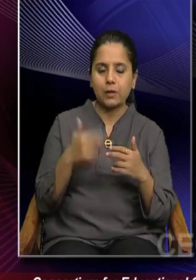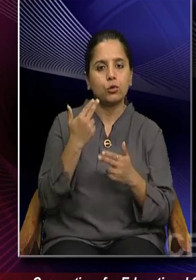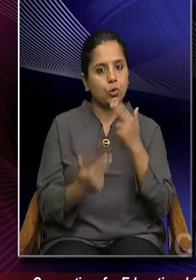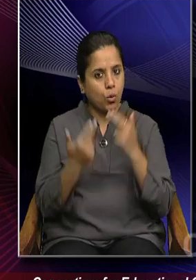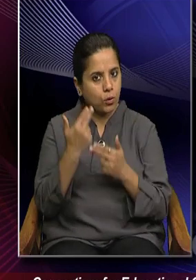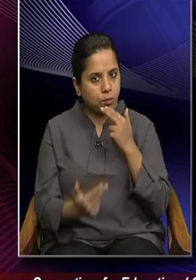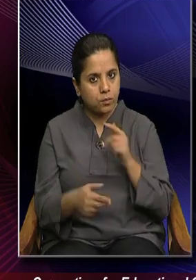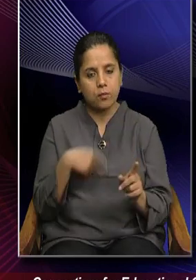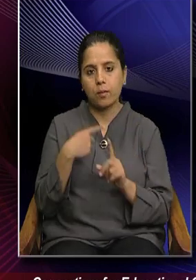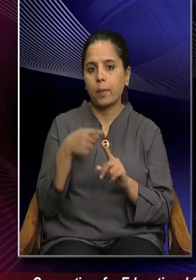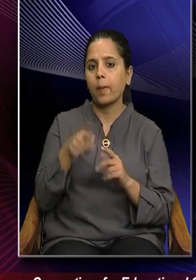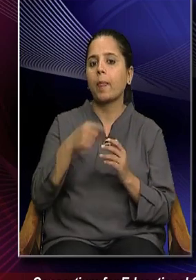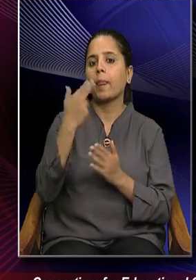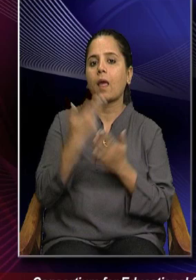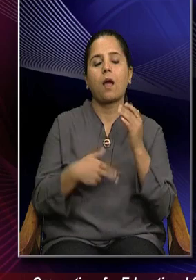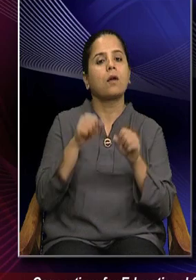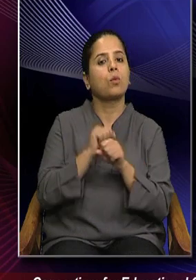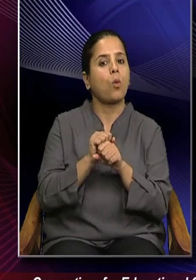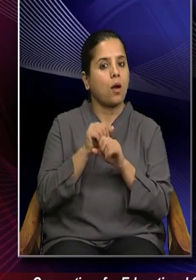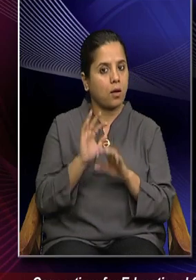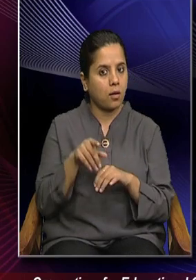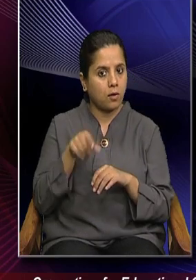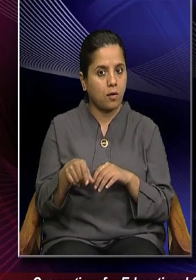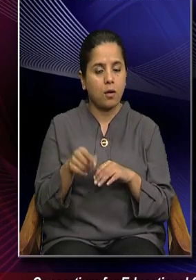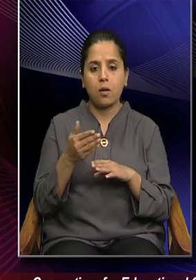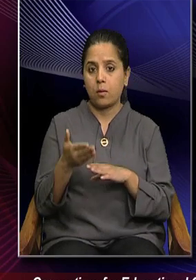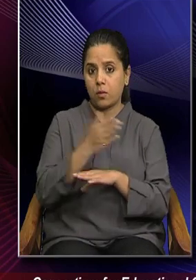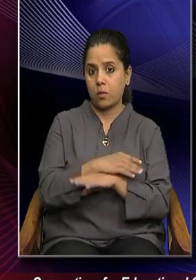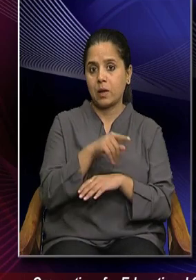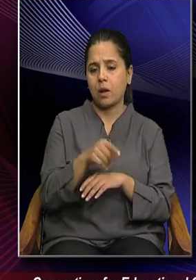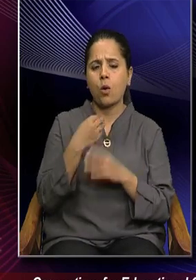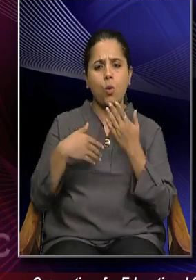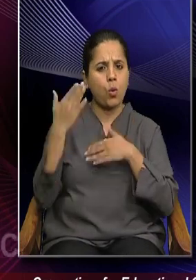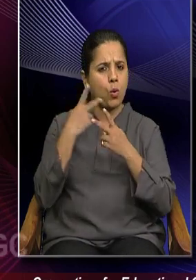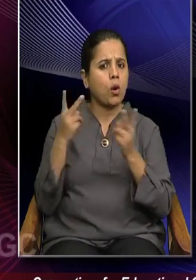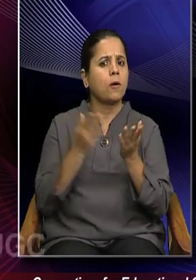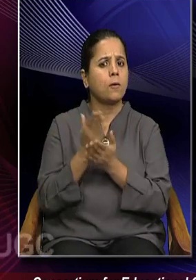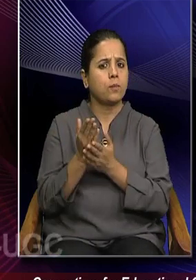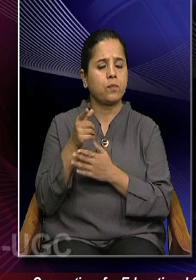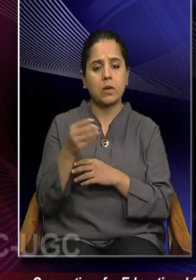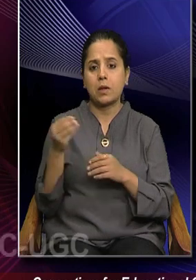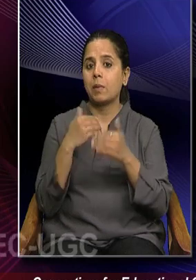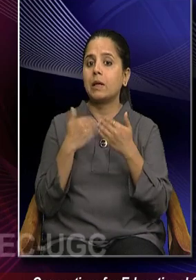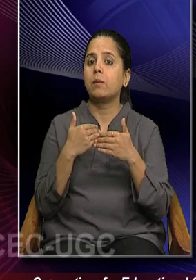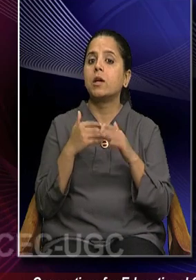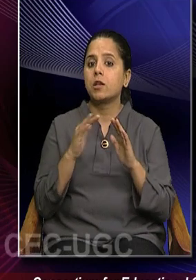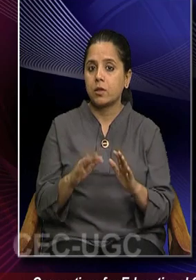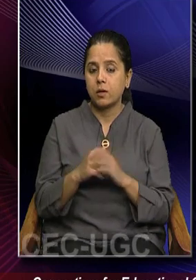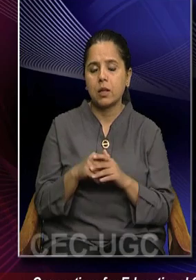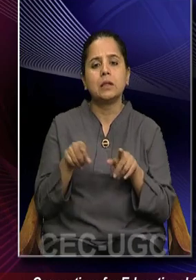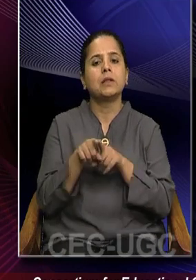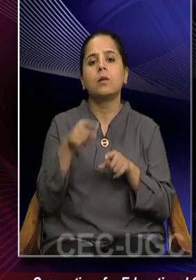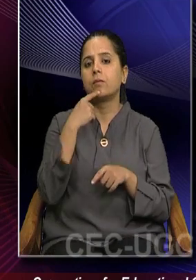stories and the artwork beyond the traditional methods. There are some limitations